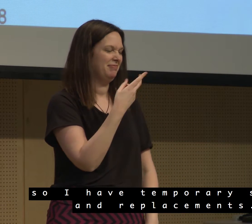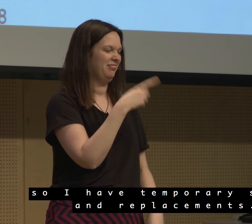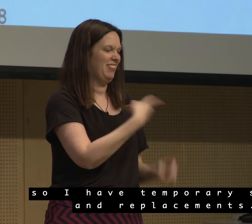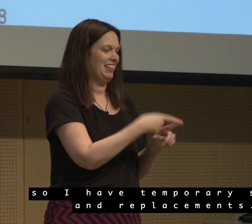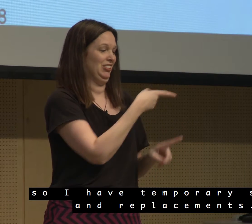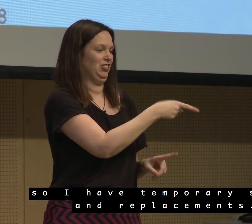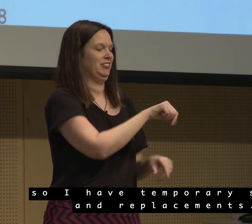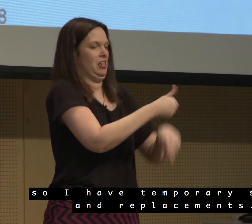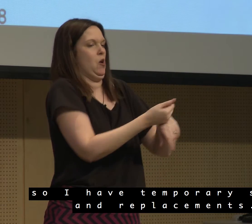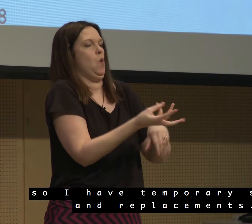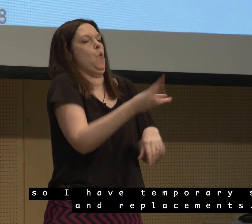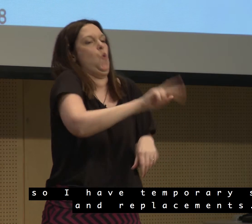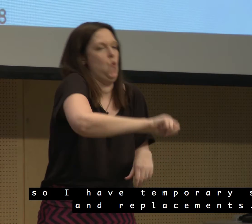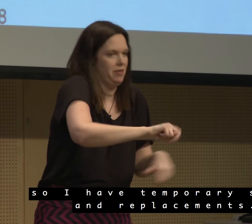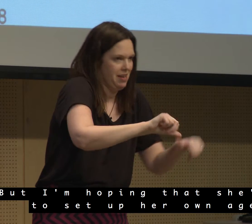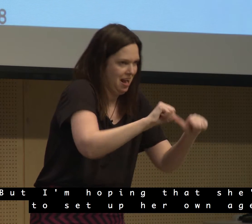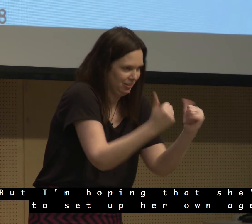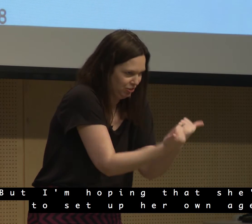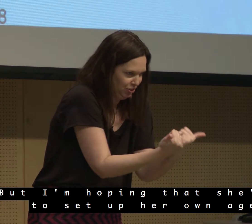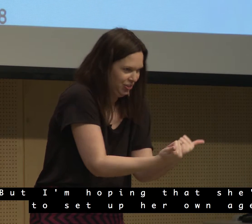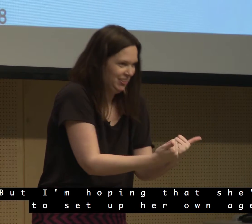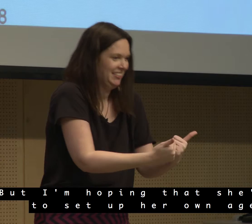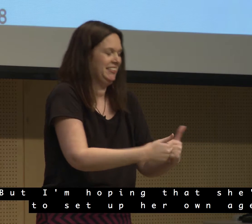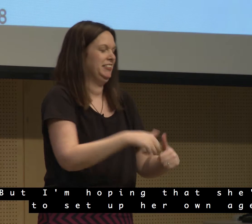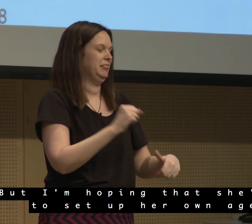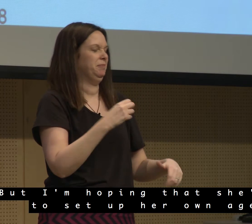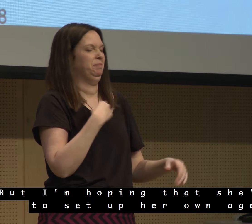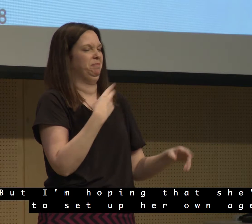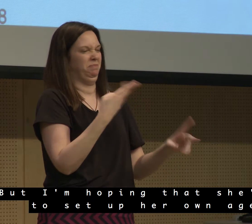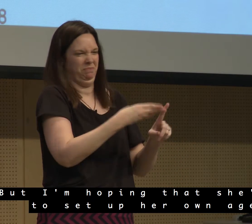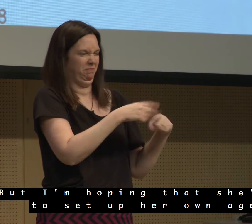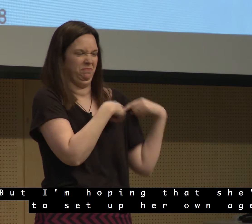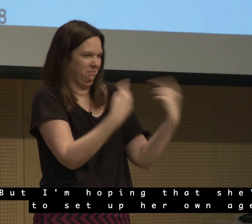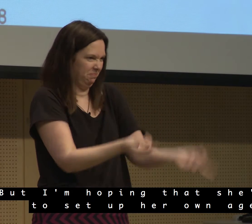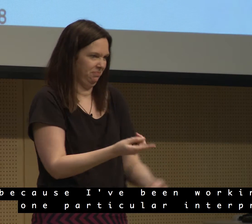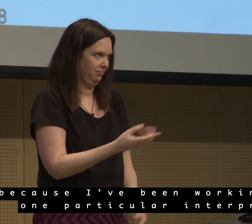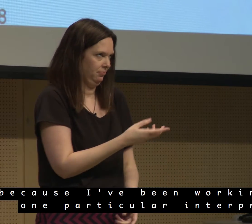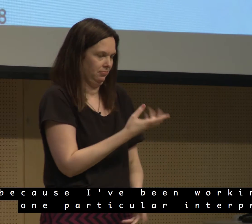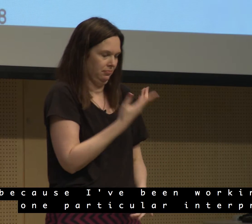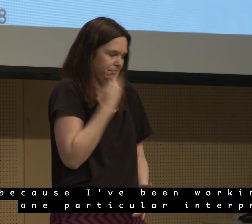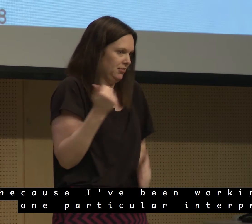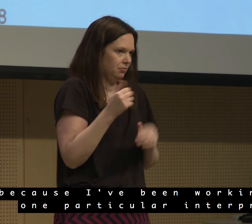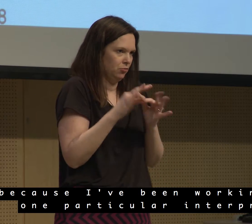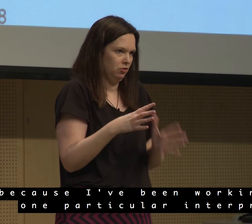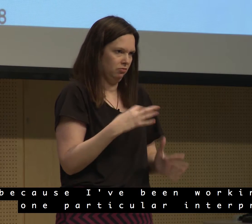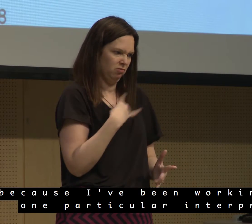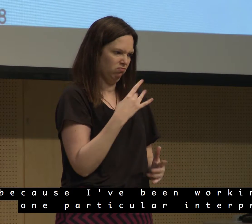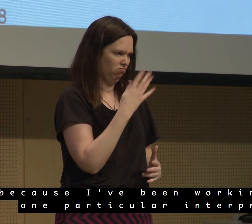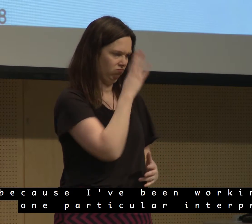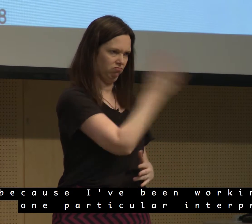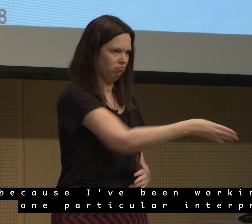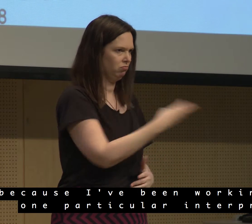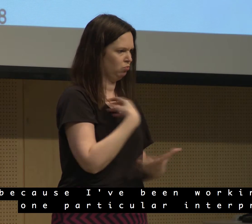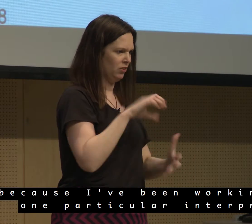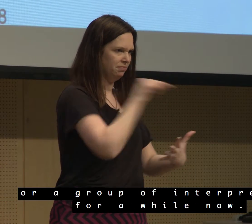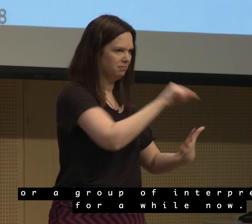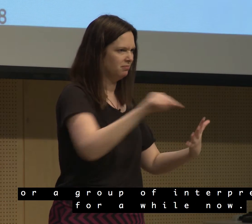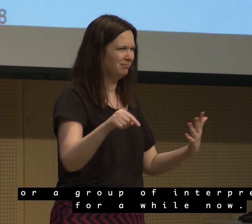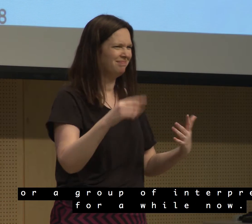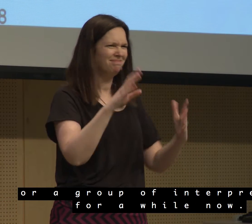subs and replacements. But I'm hoping that she's able to set up her own agency, because I've been working with one particular interpreter, or